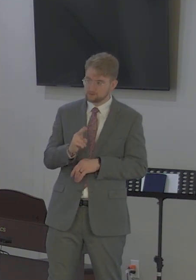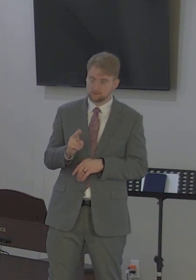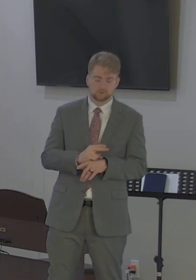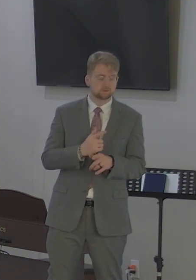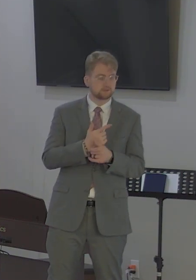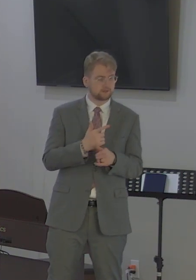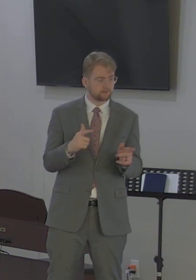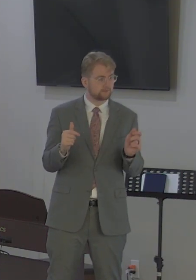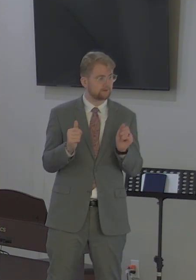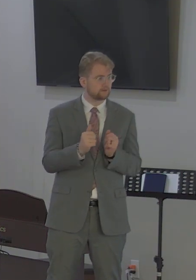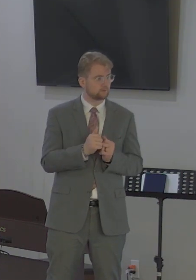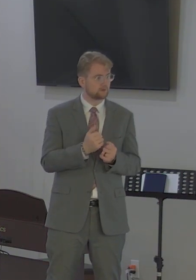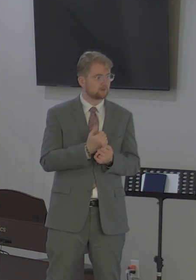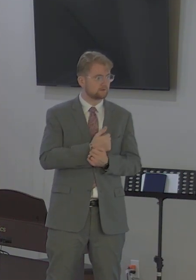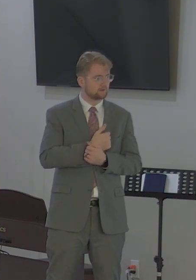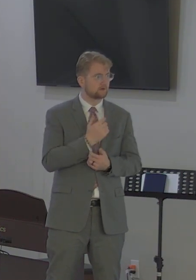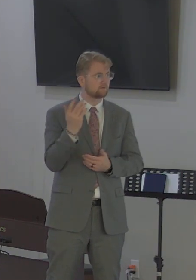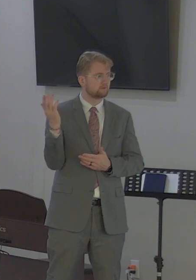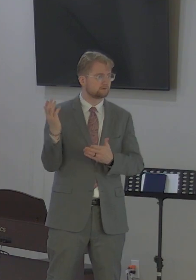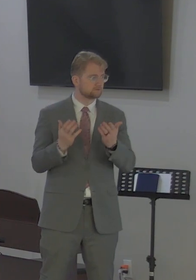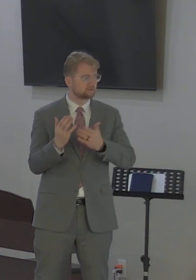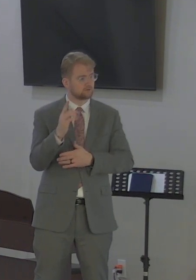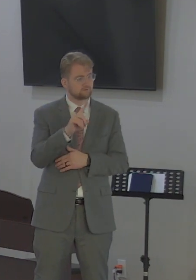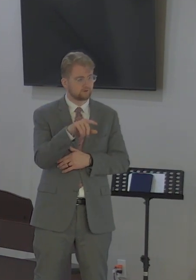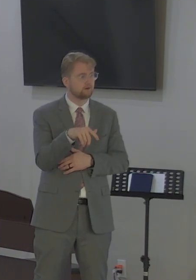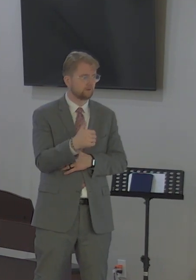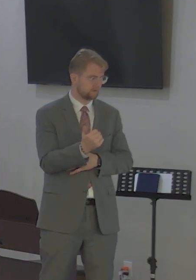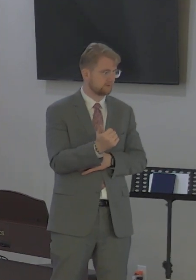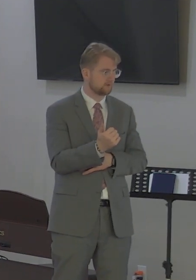with love, serve one another.